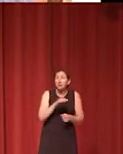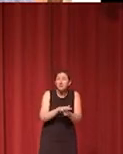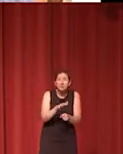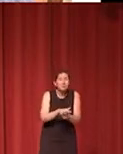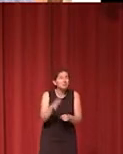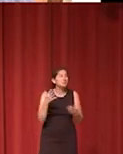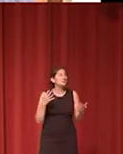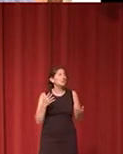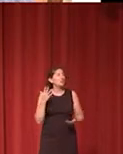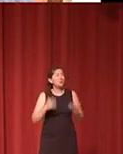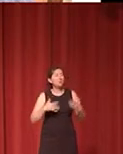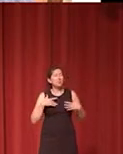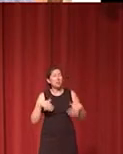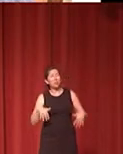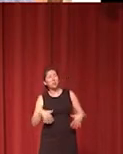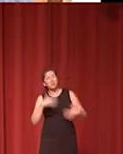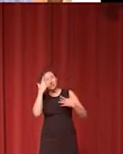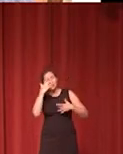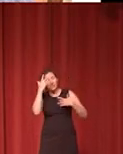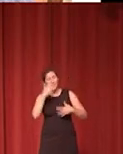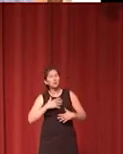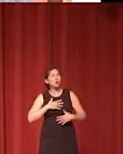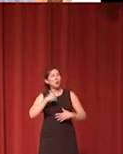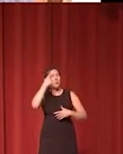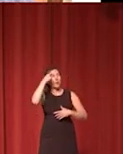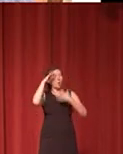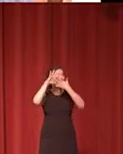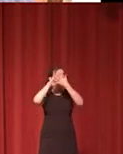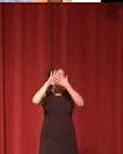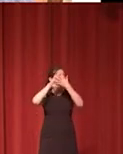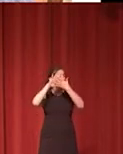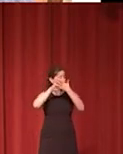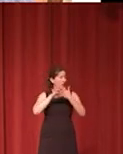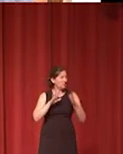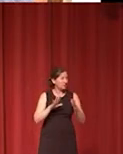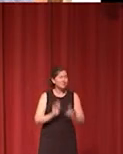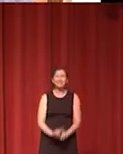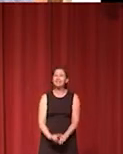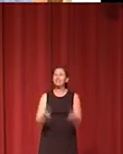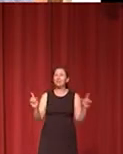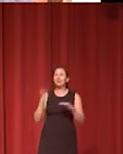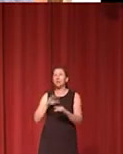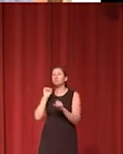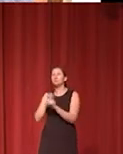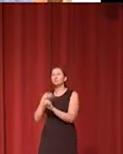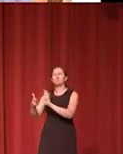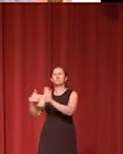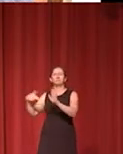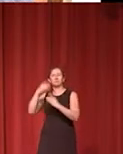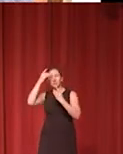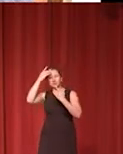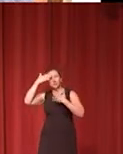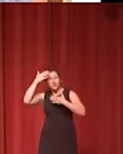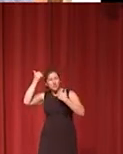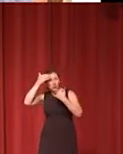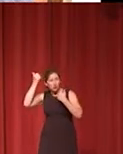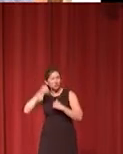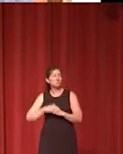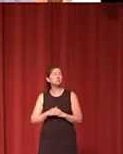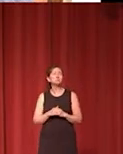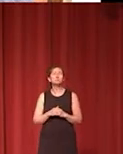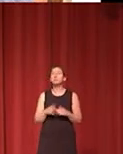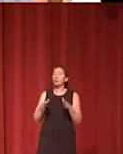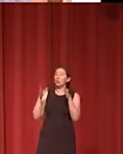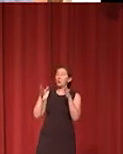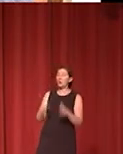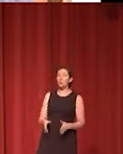feeling sick, and so my thinking abilities probably aren't as sharp as they were usually. But again, if somebody doesn't have a medical